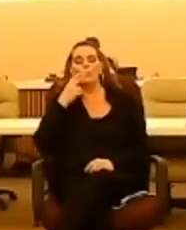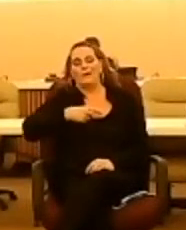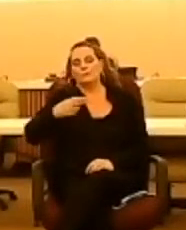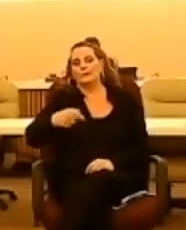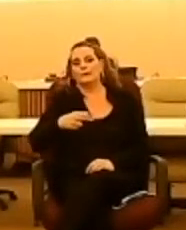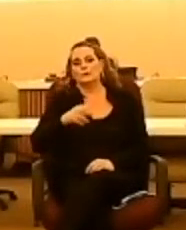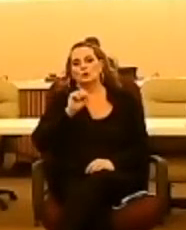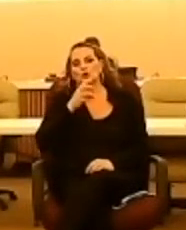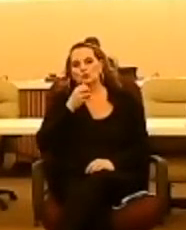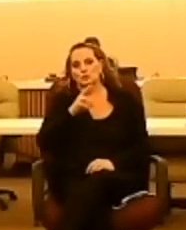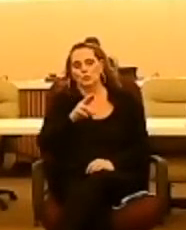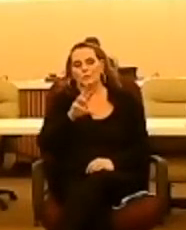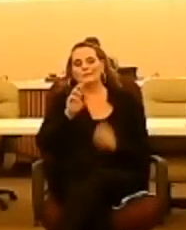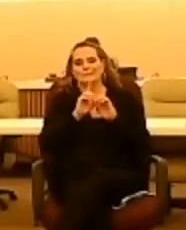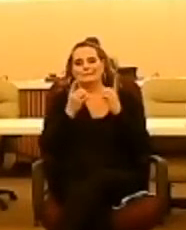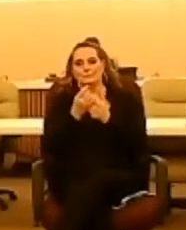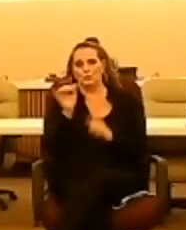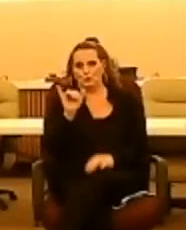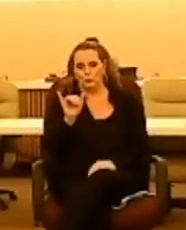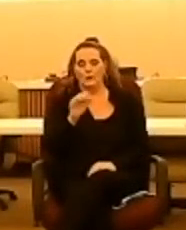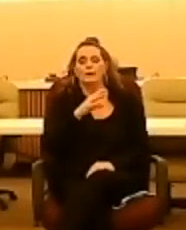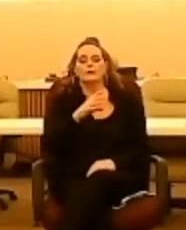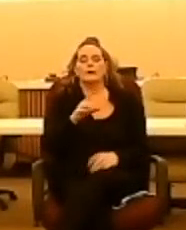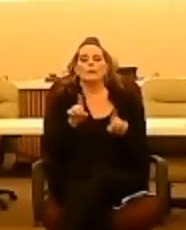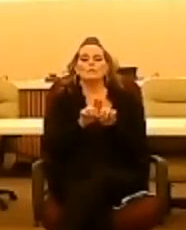1, and the